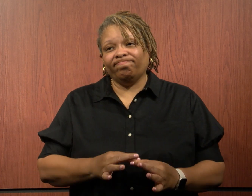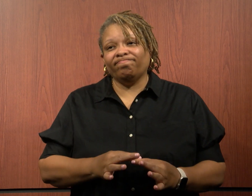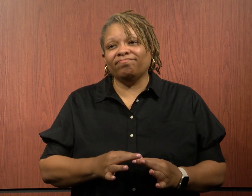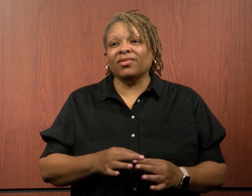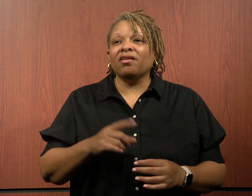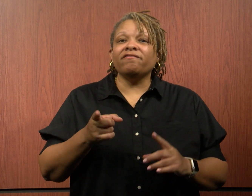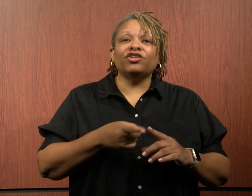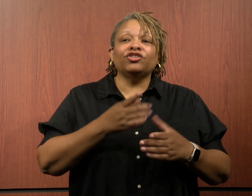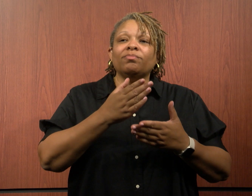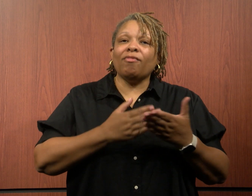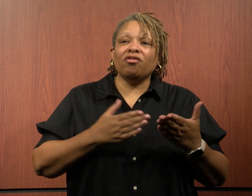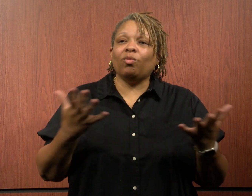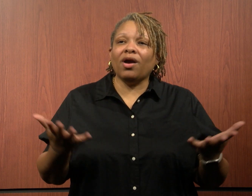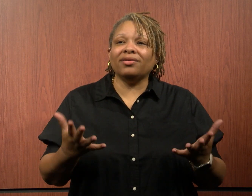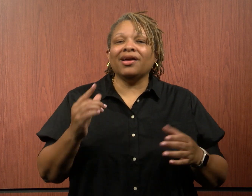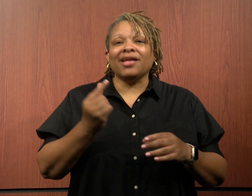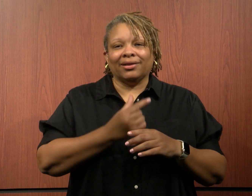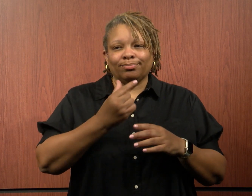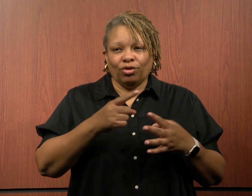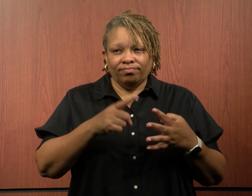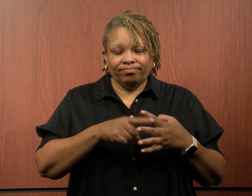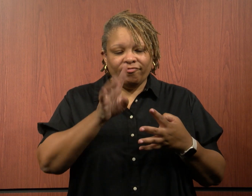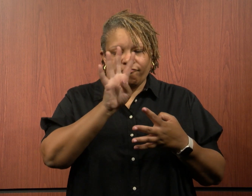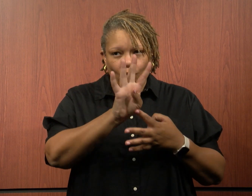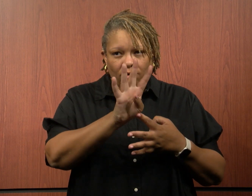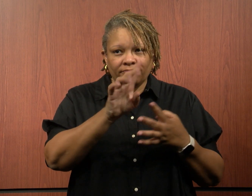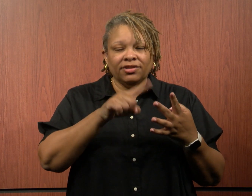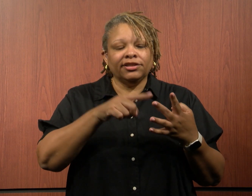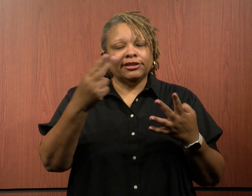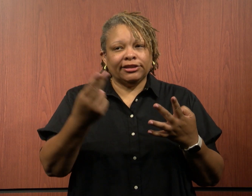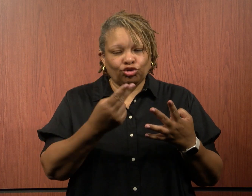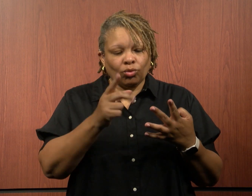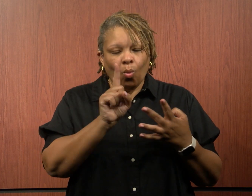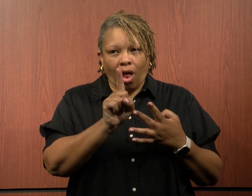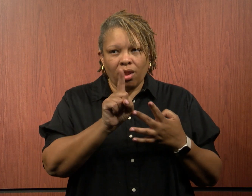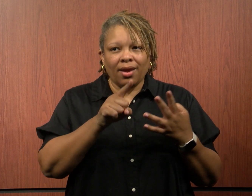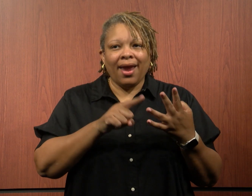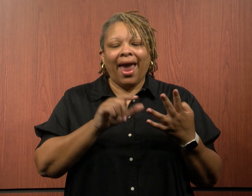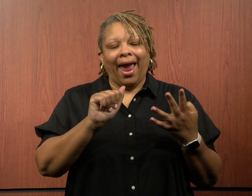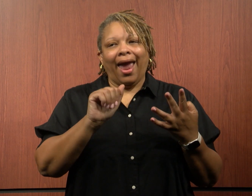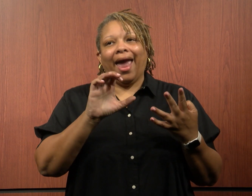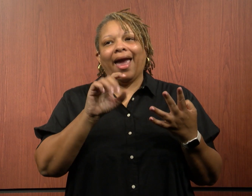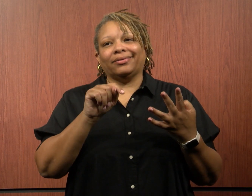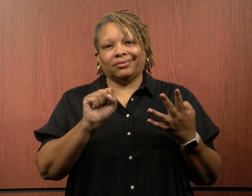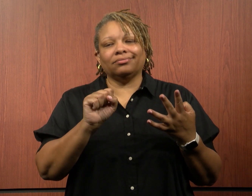palette. The 4 main parts are the 4 Gospels, 1 book of history,